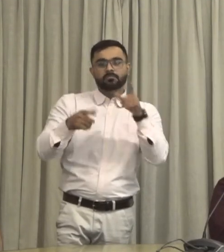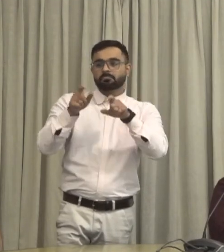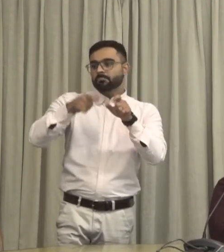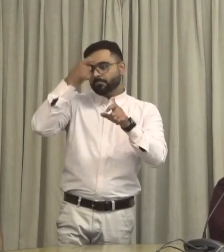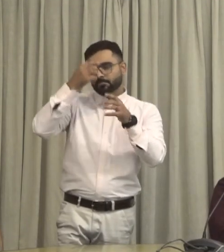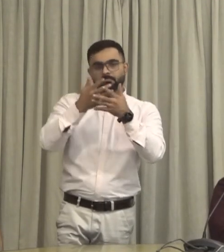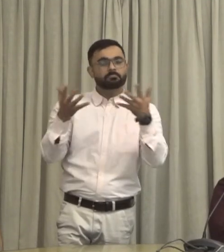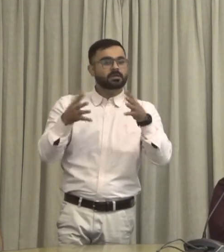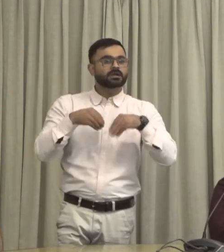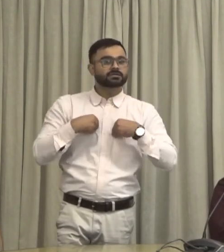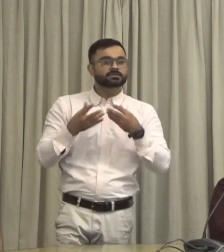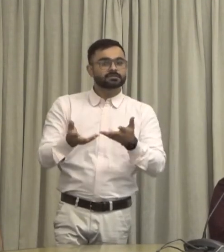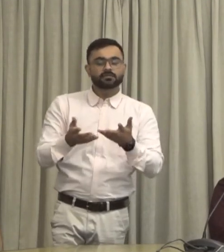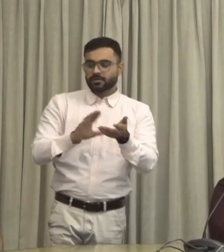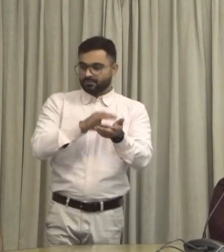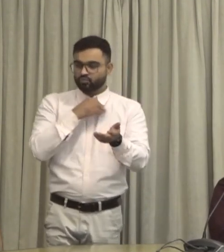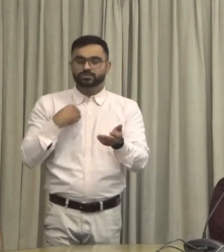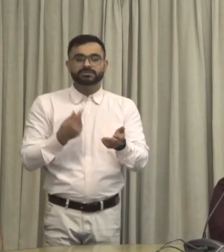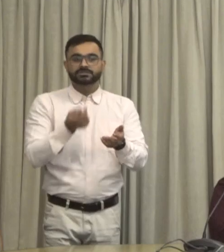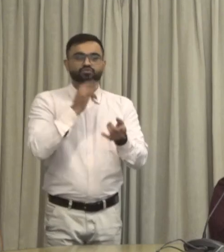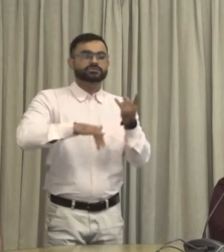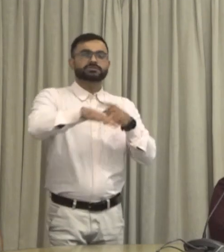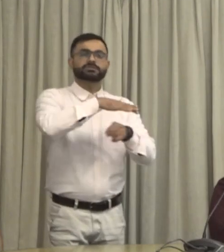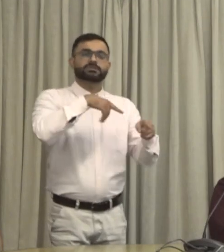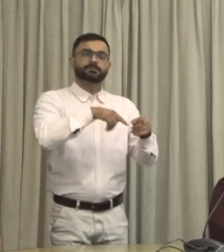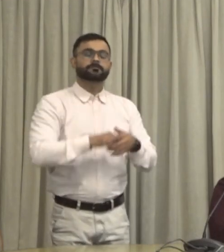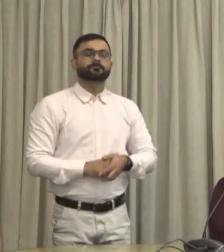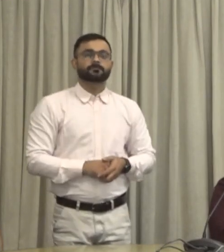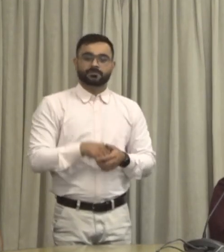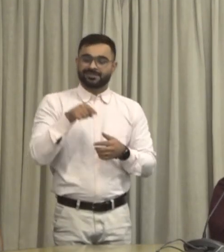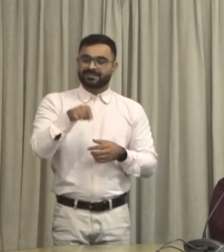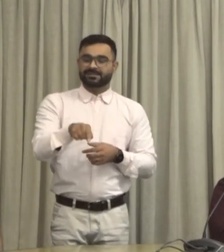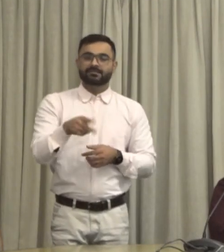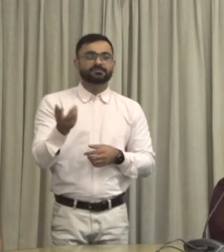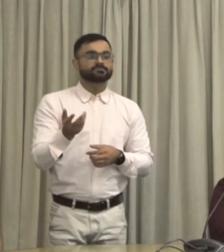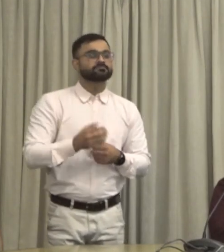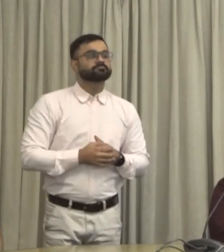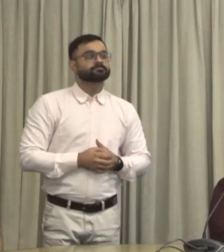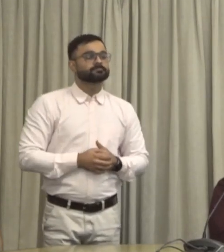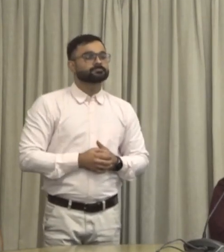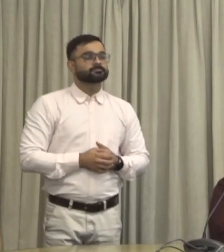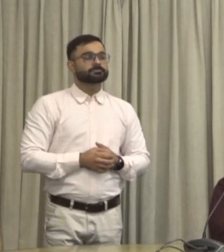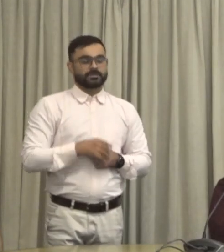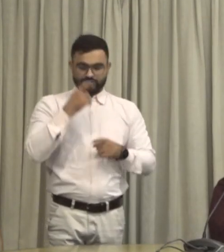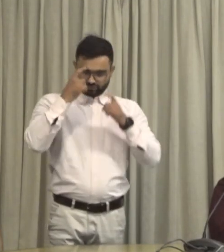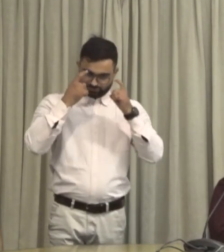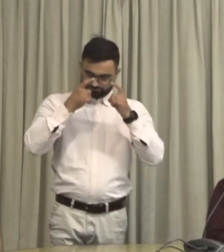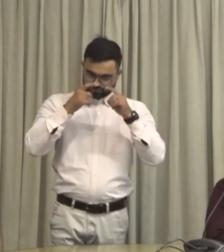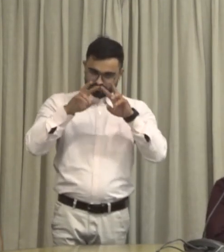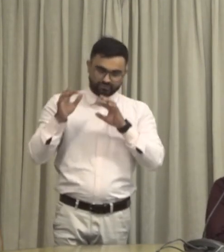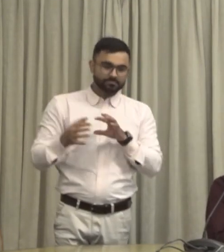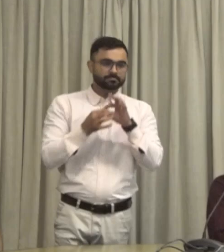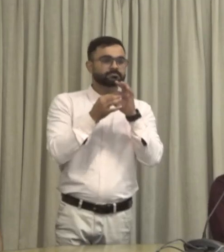problem intersecting the medical scenario. So this is how we came to